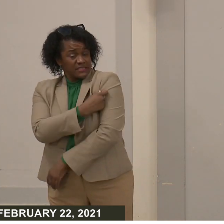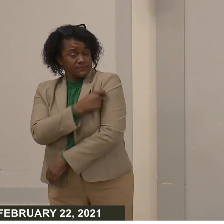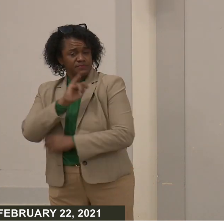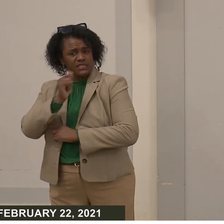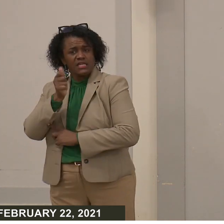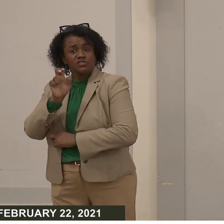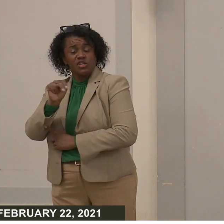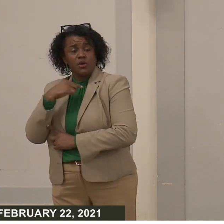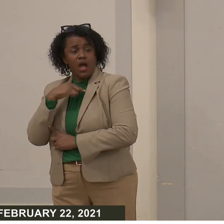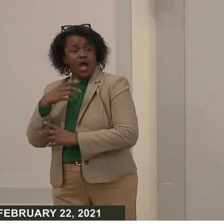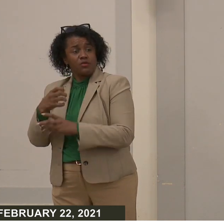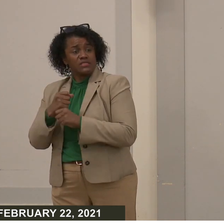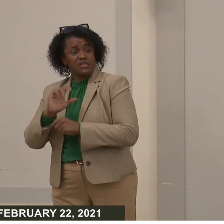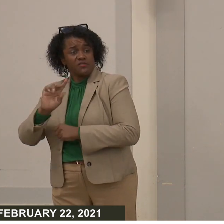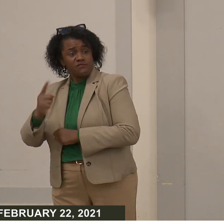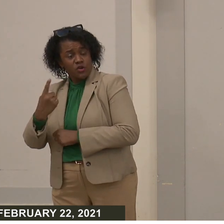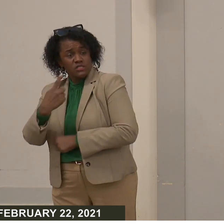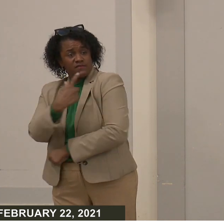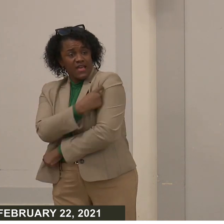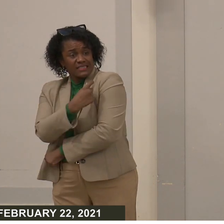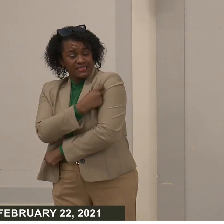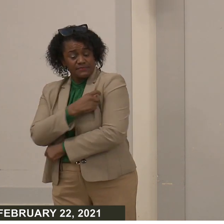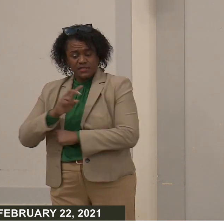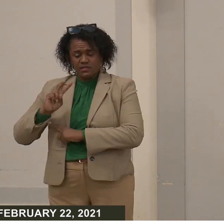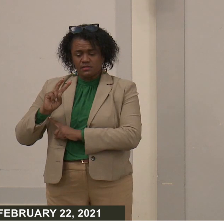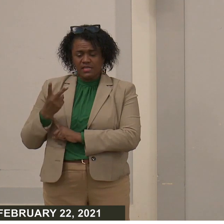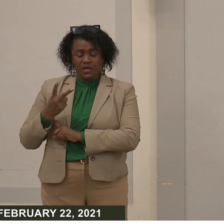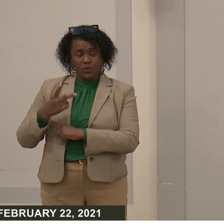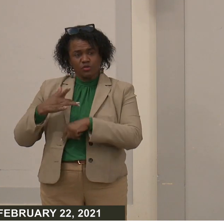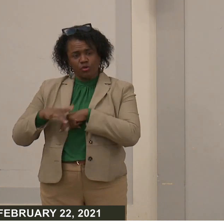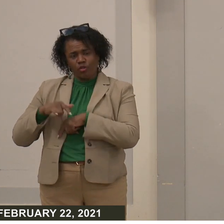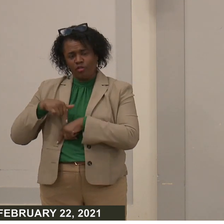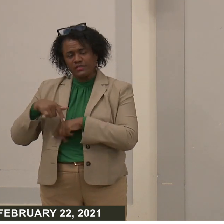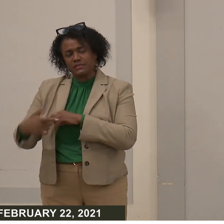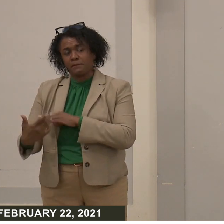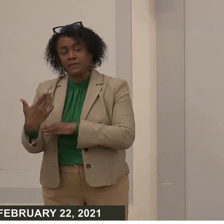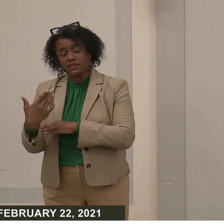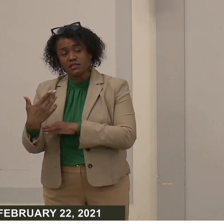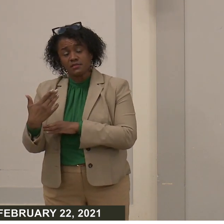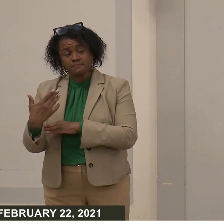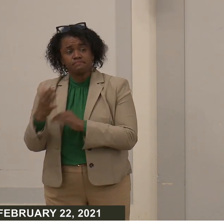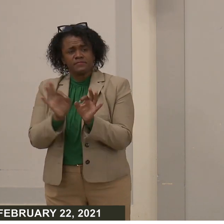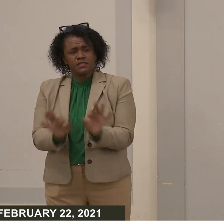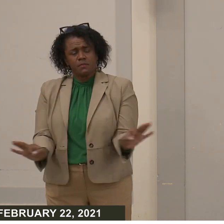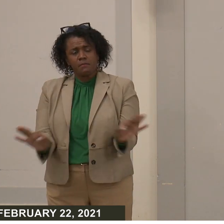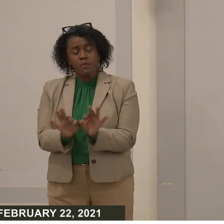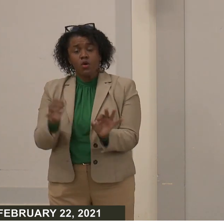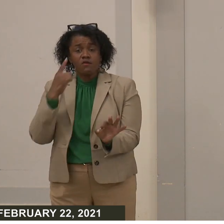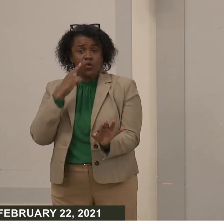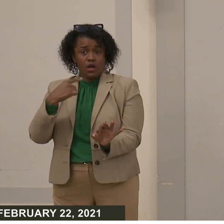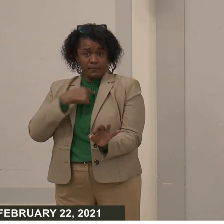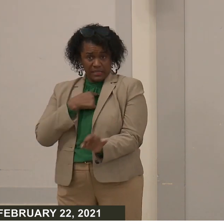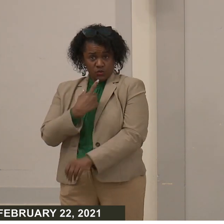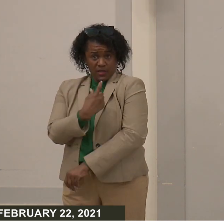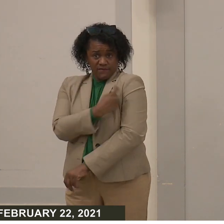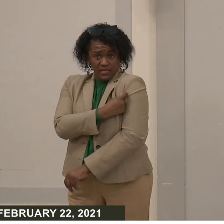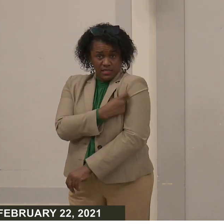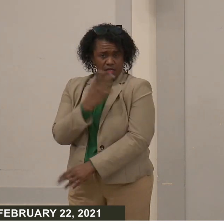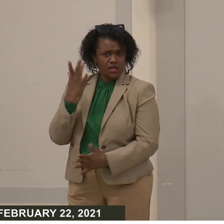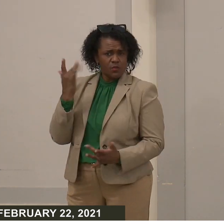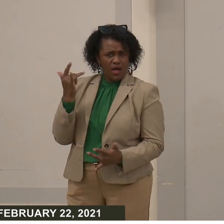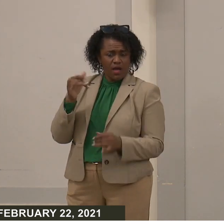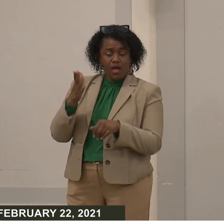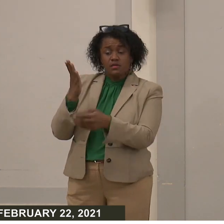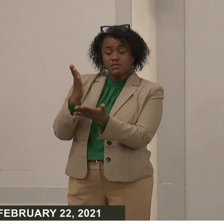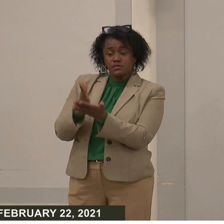I received my first vaccination and then received the second one earlier this month. It was important for me to get vaccinated, not only to stop the